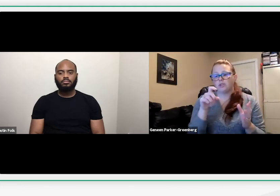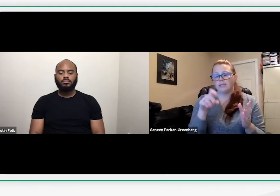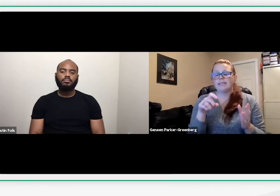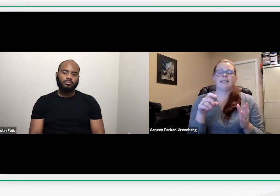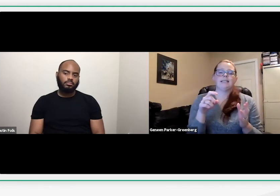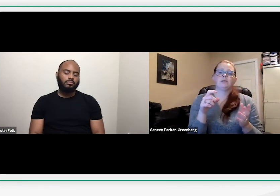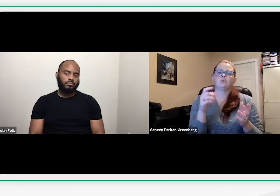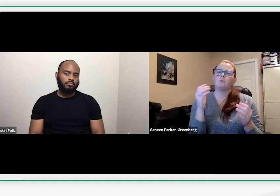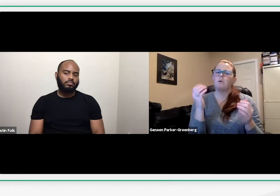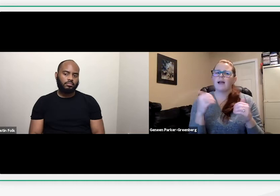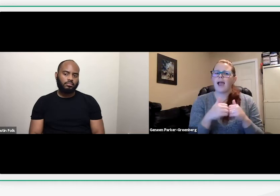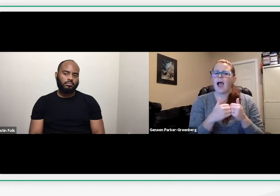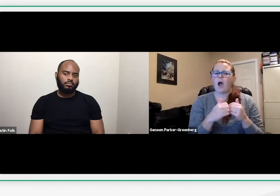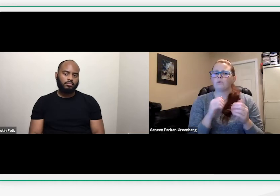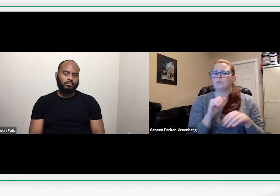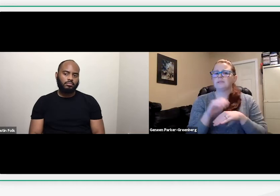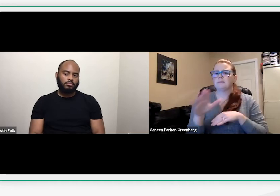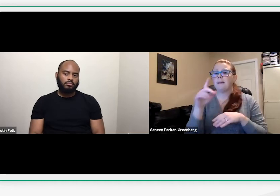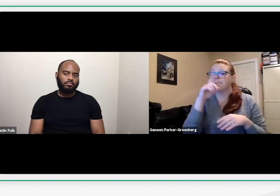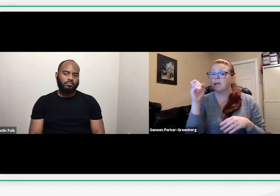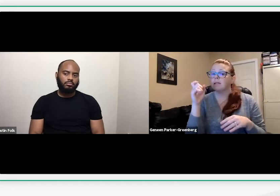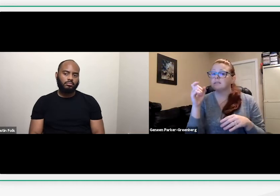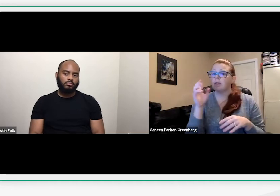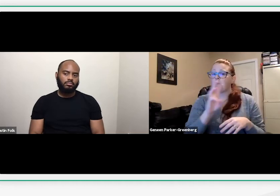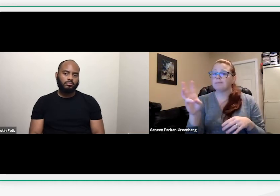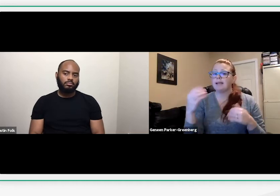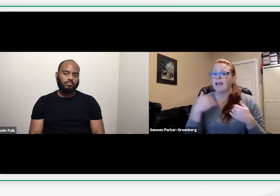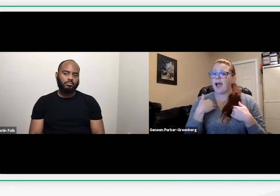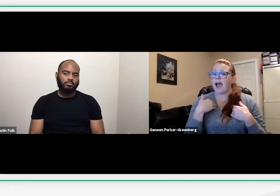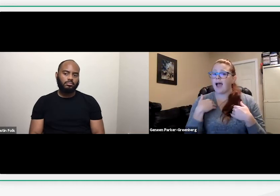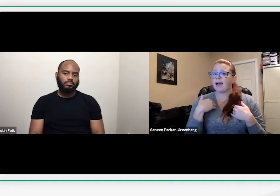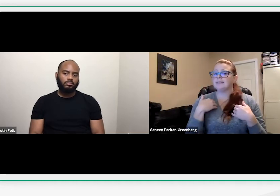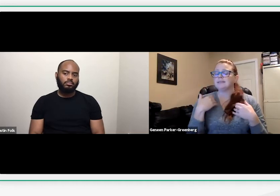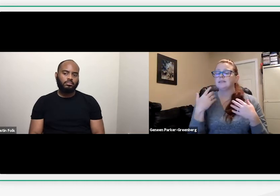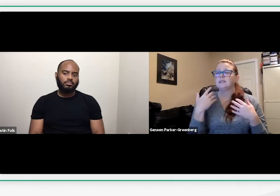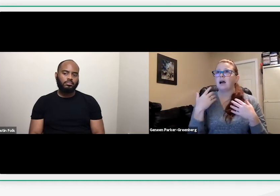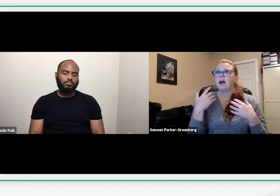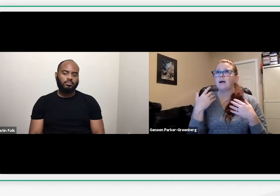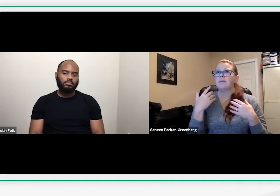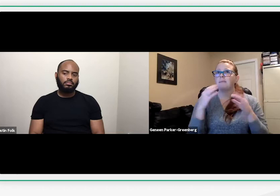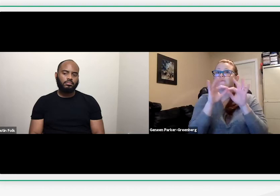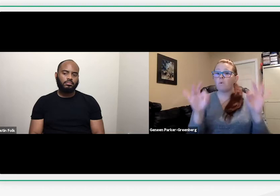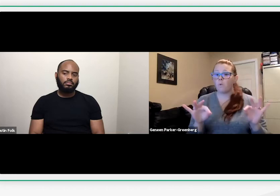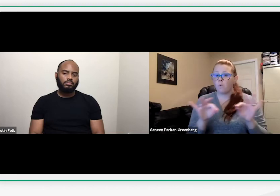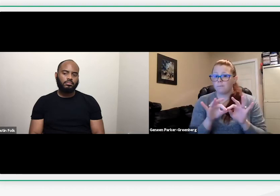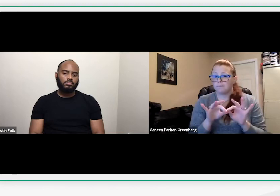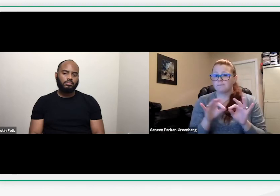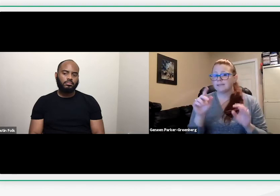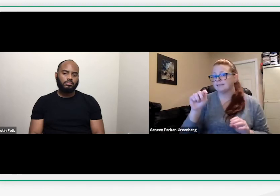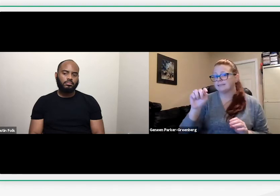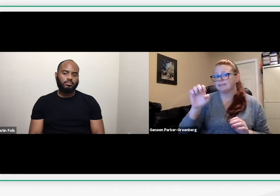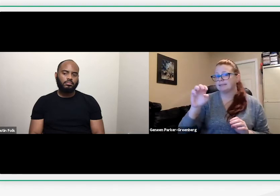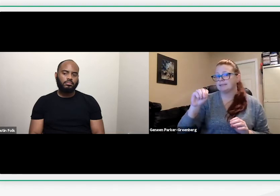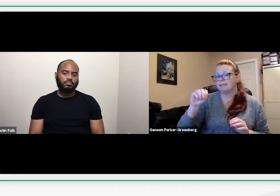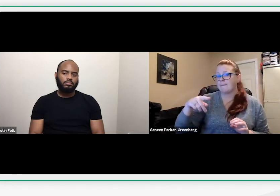see, if you need any more information. There's information on how to submit this.